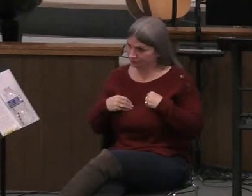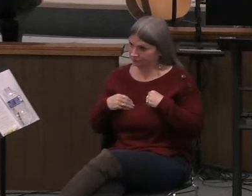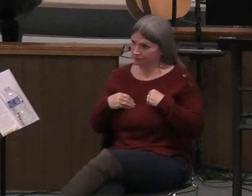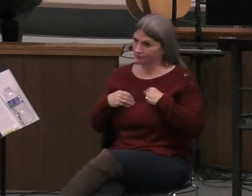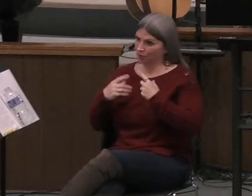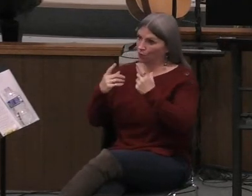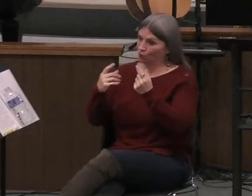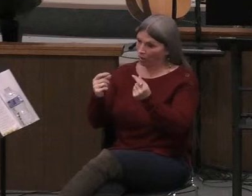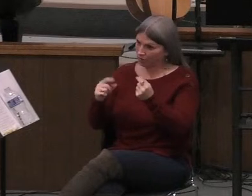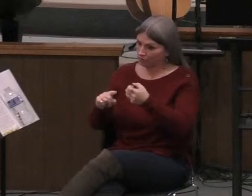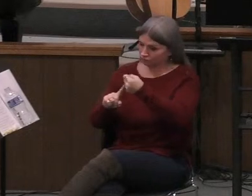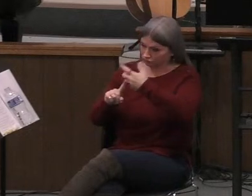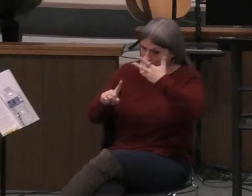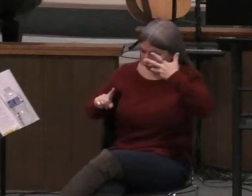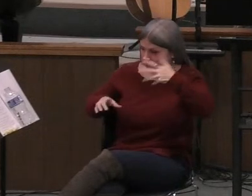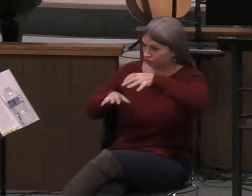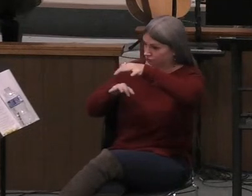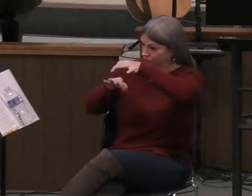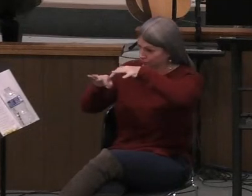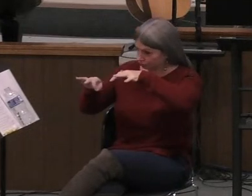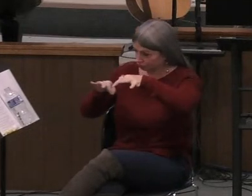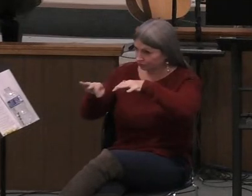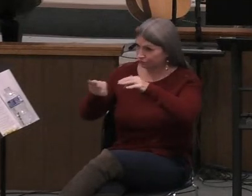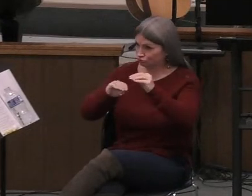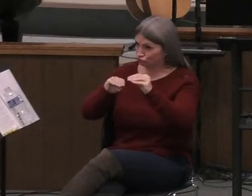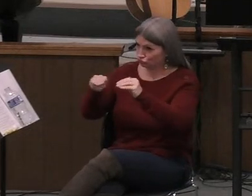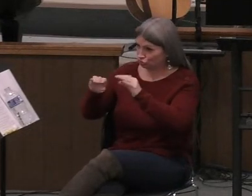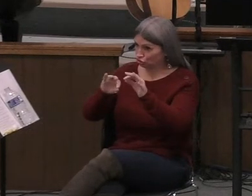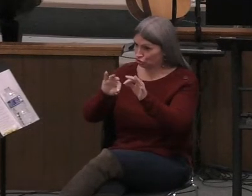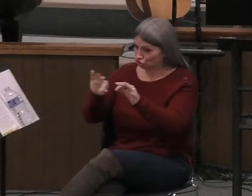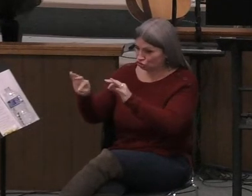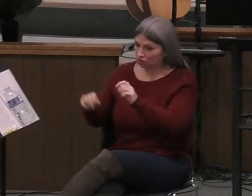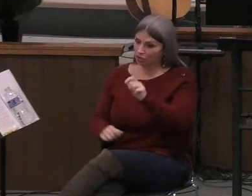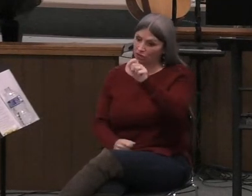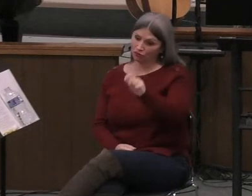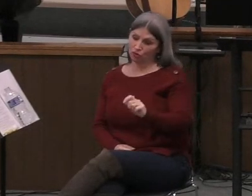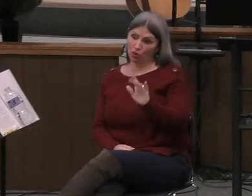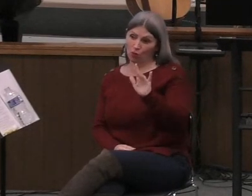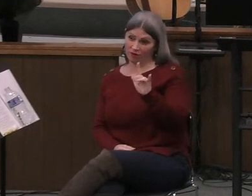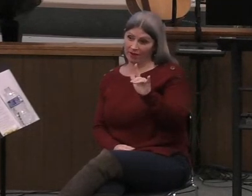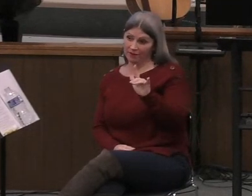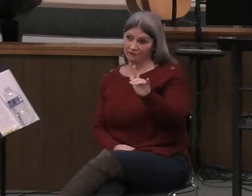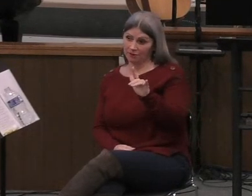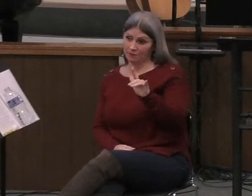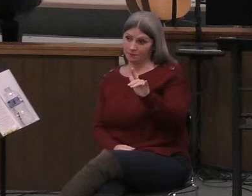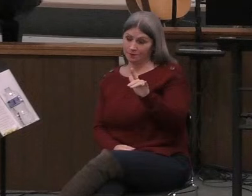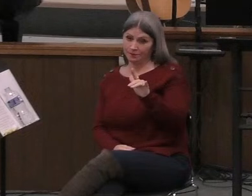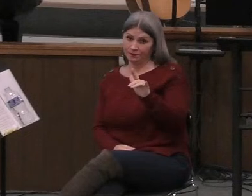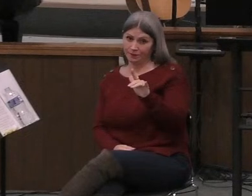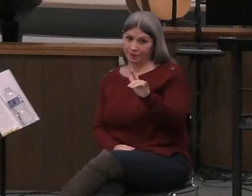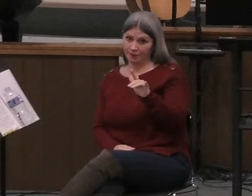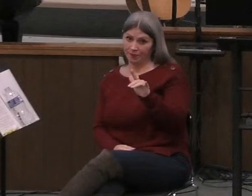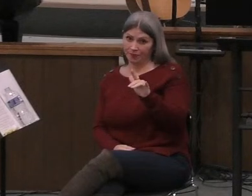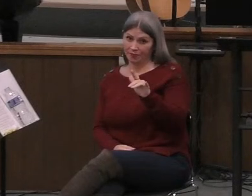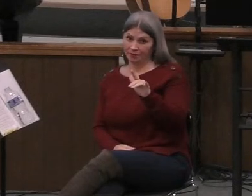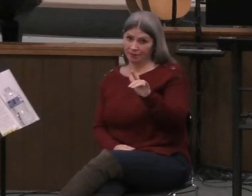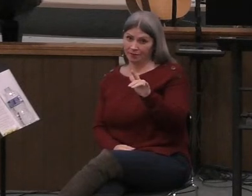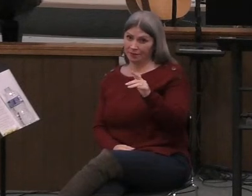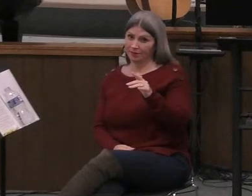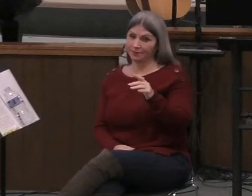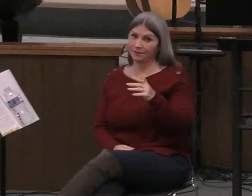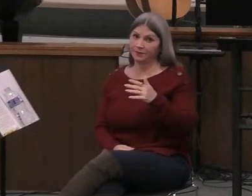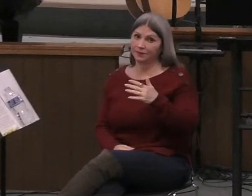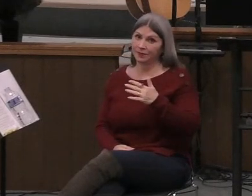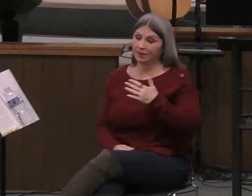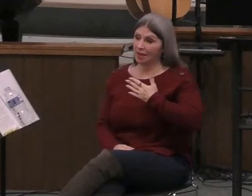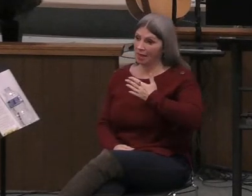the word of God fully known. He says in verse 25 that his commission